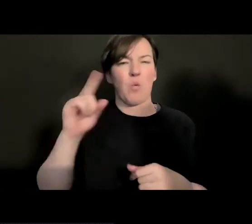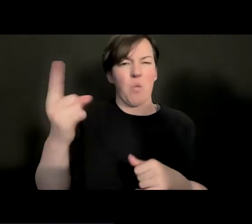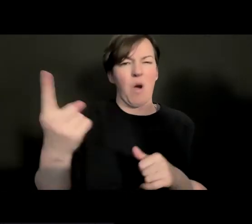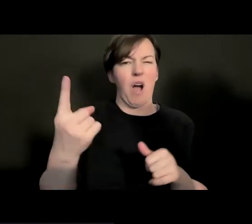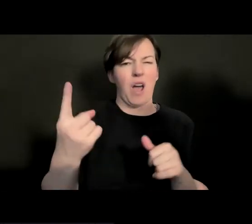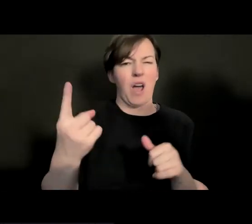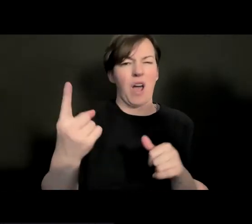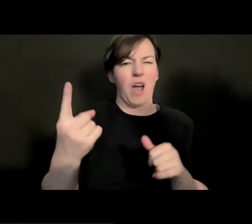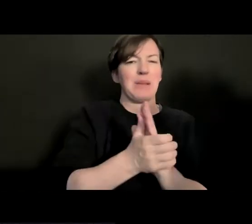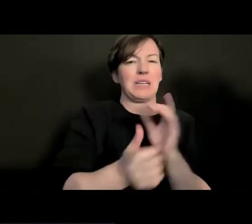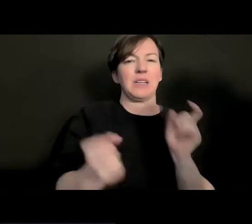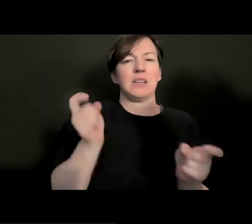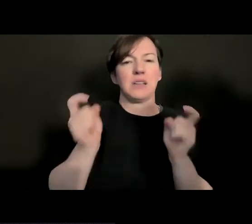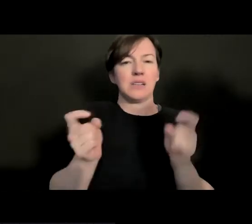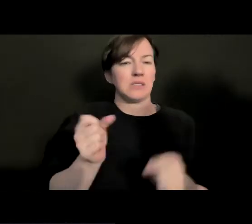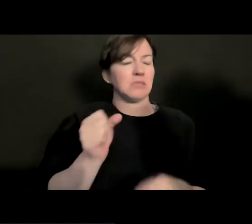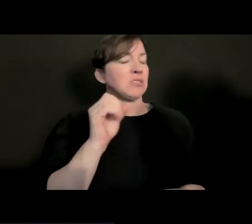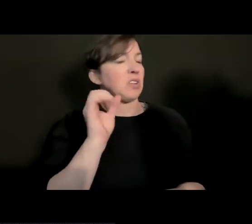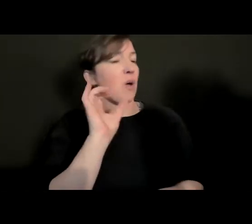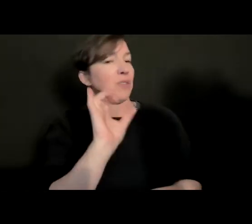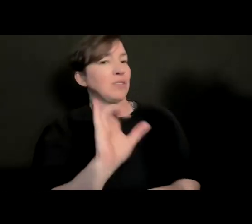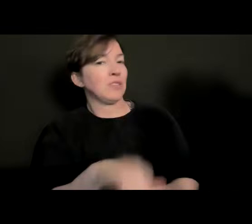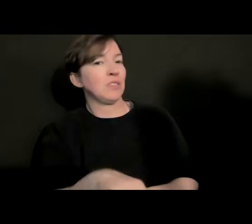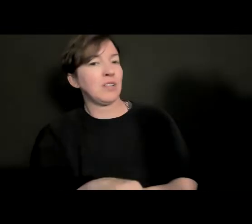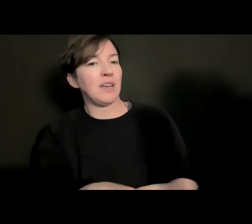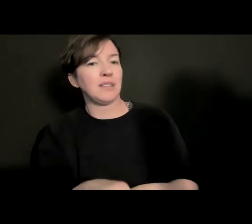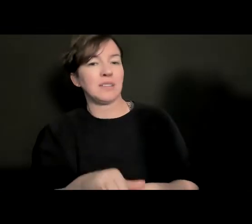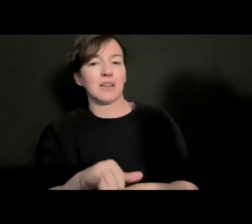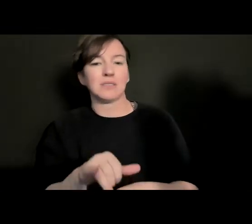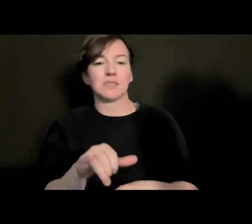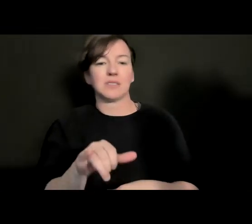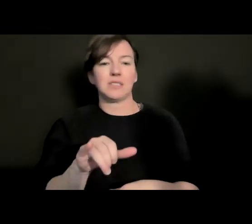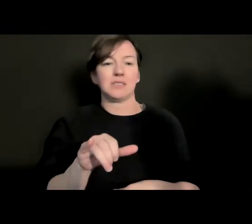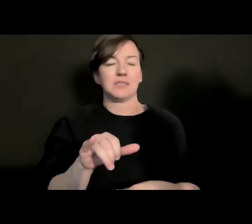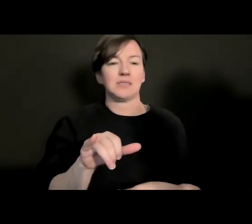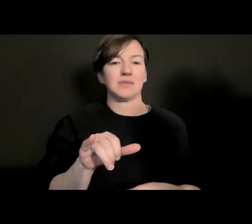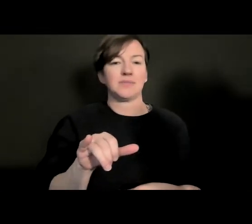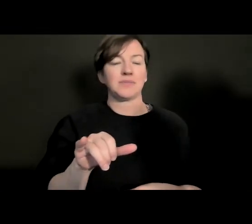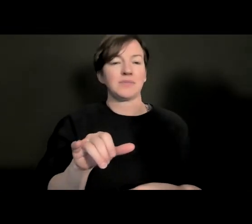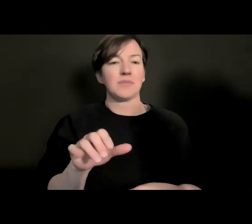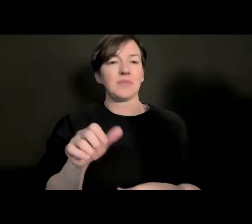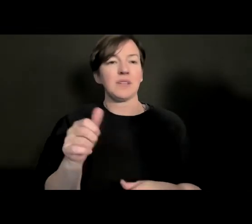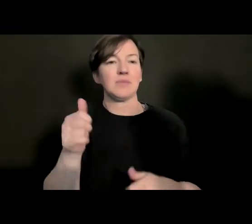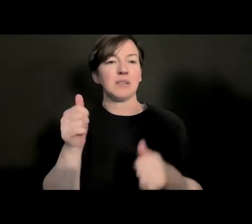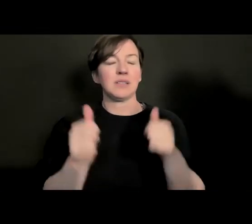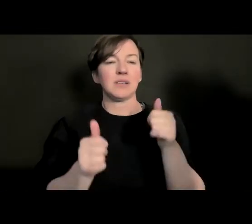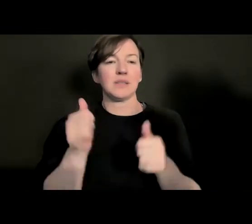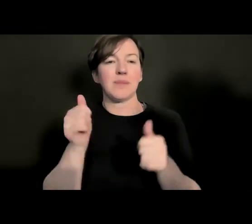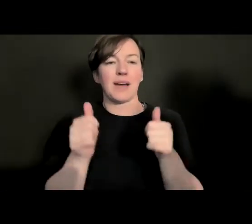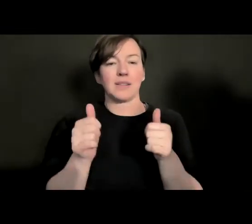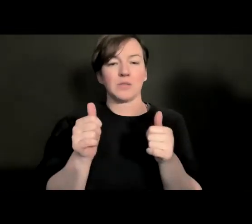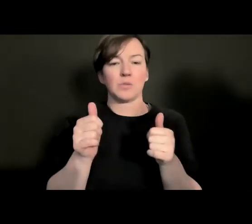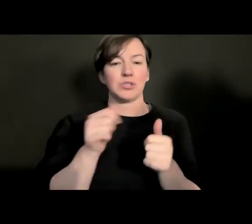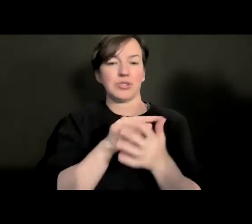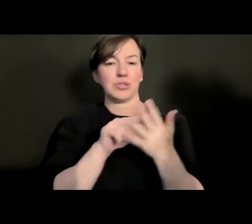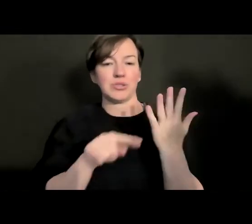so. Well, then you pull it. So which one is it you'd like to pull?